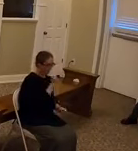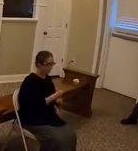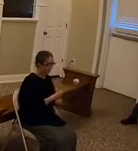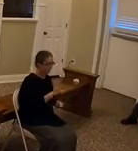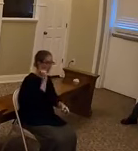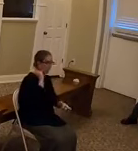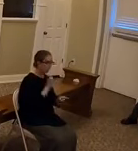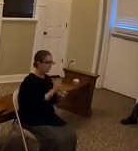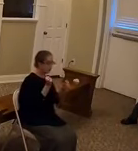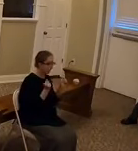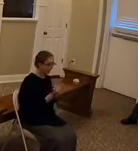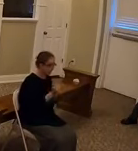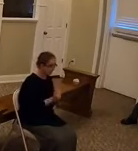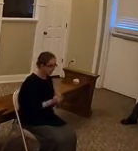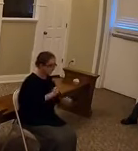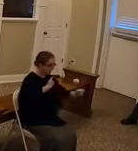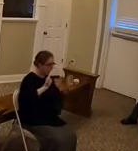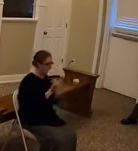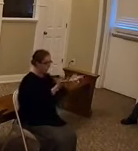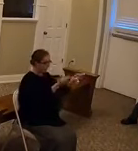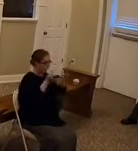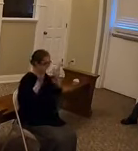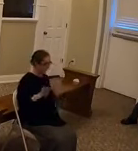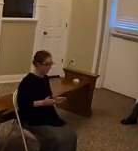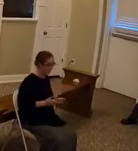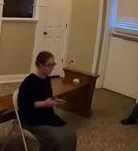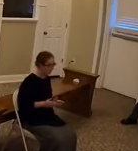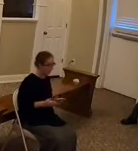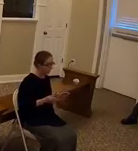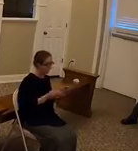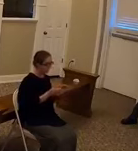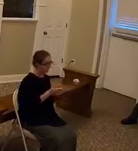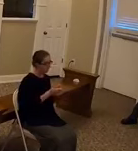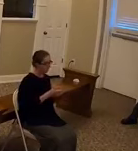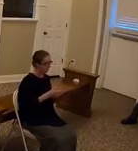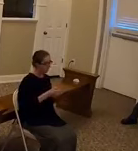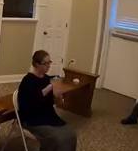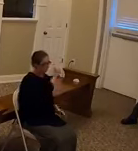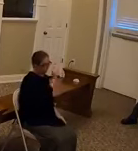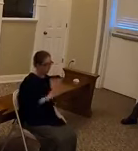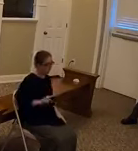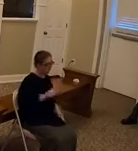make it right with him and to become an heir to part of his kingdom.